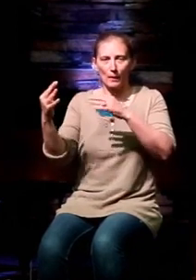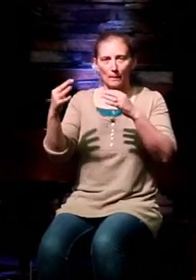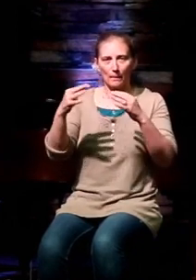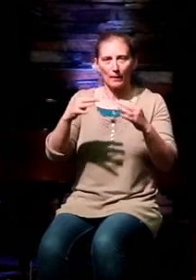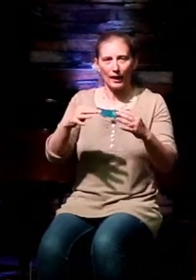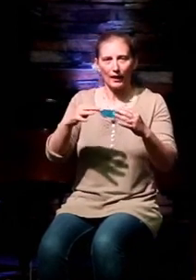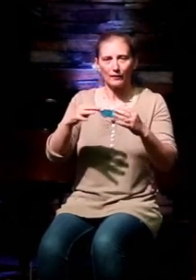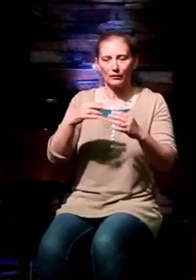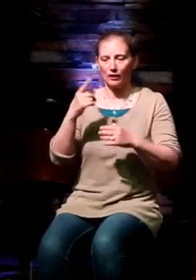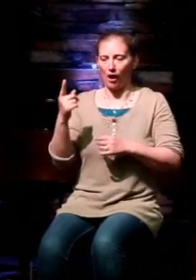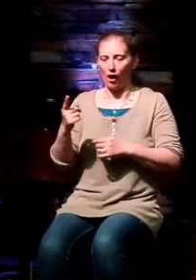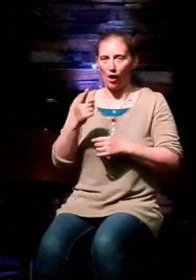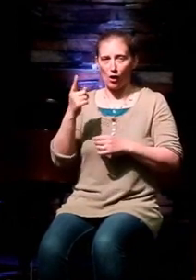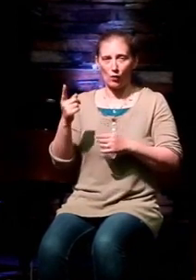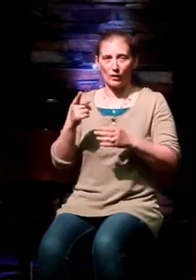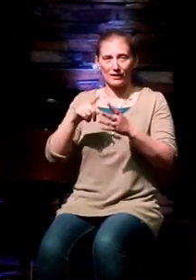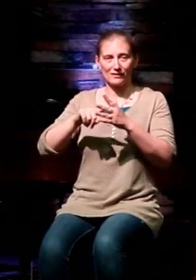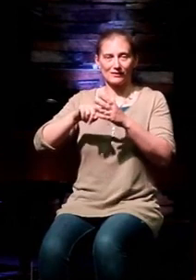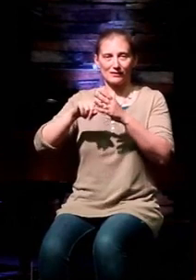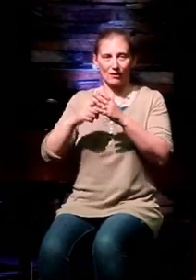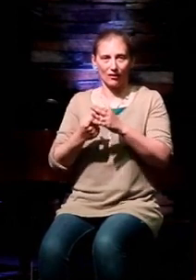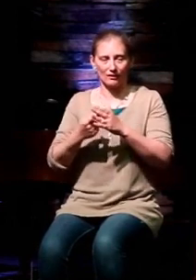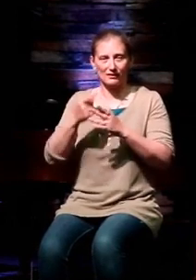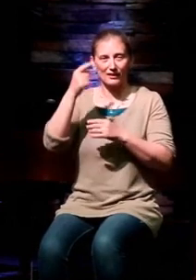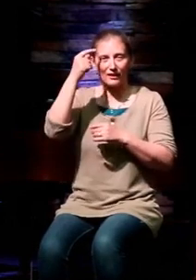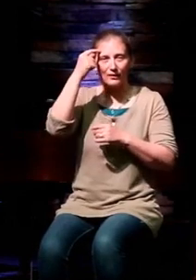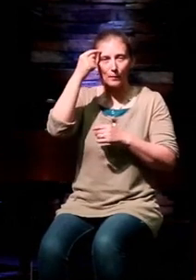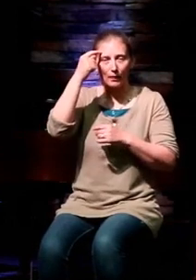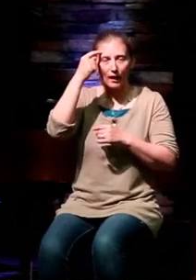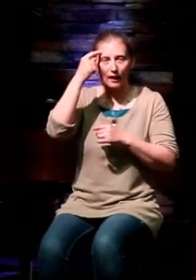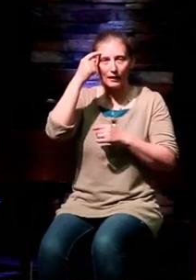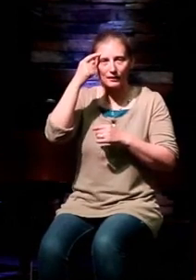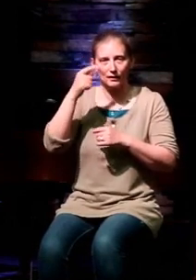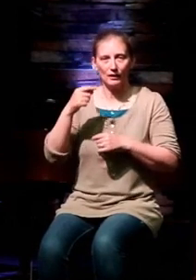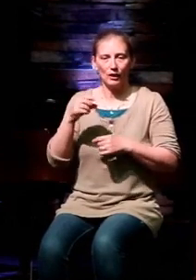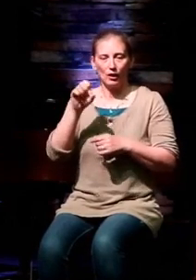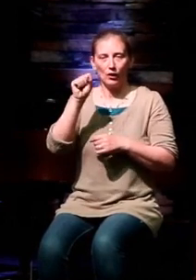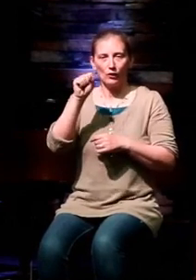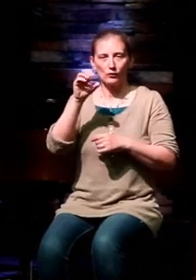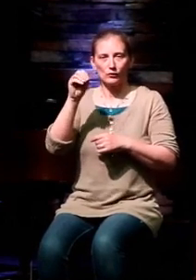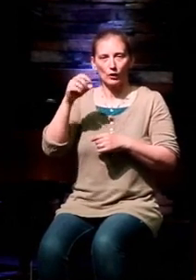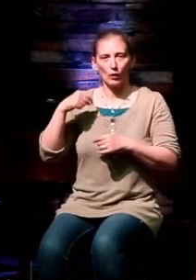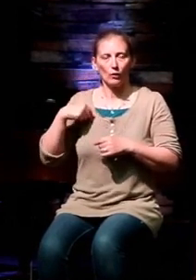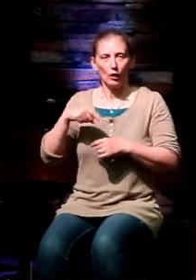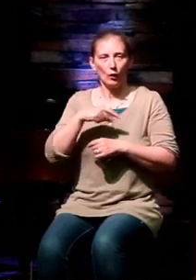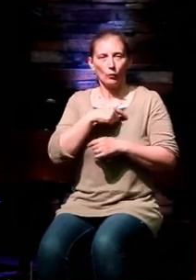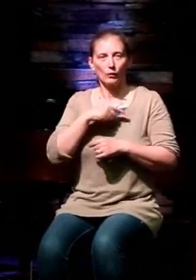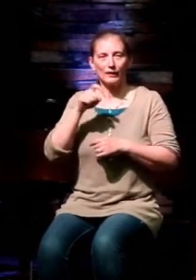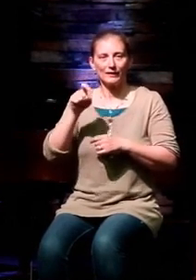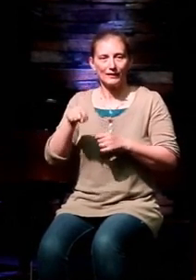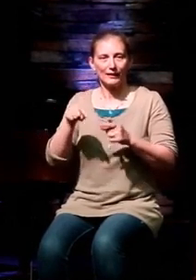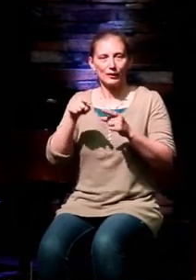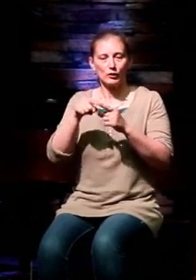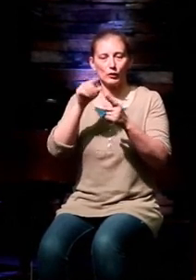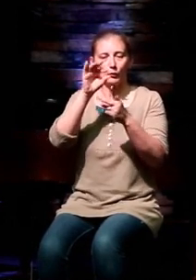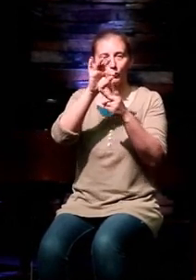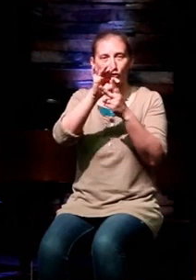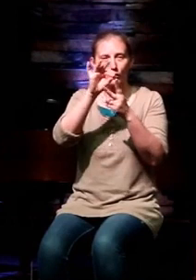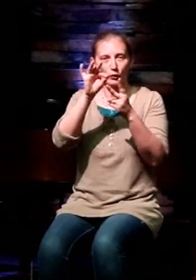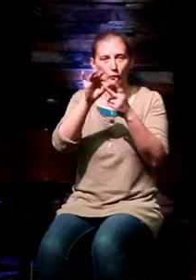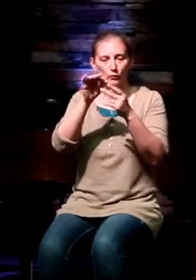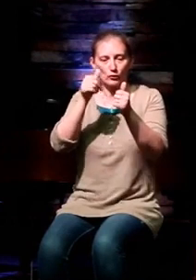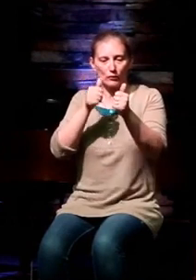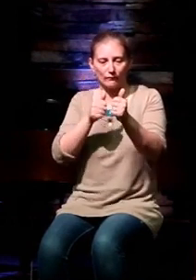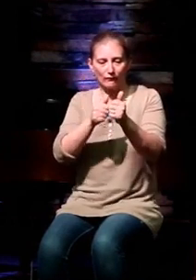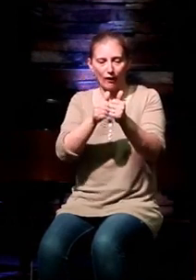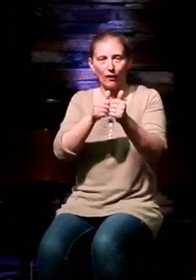have to have the mindset that says, I'm going to choose to follow God. I'm going to choose to obey God. I'm going to choose to make the choice not to look at that.